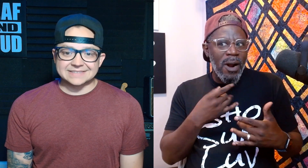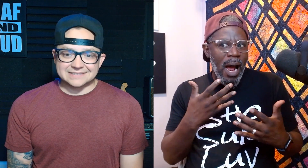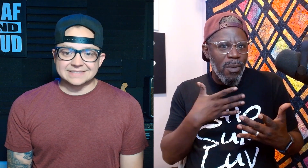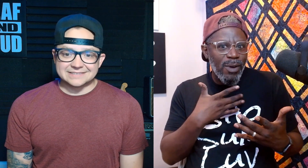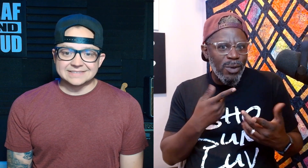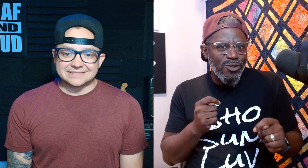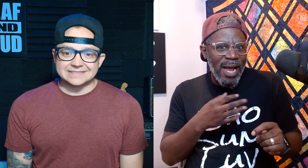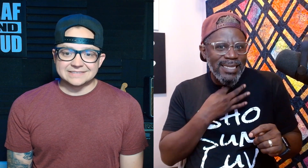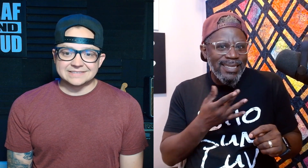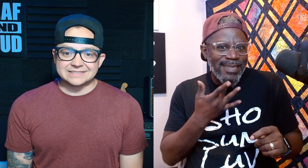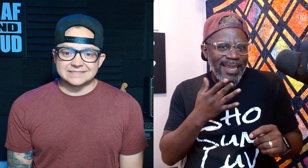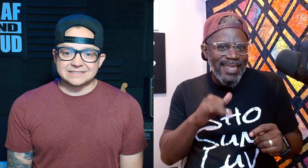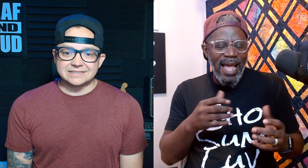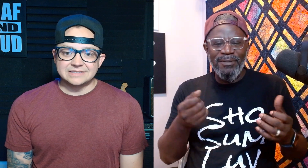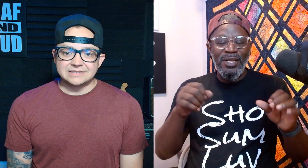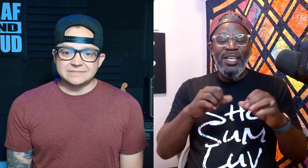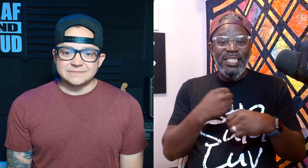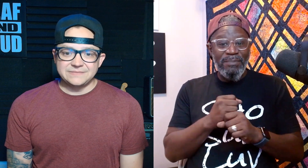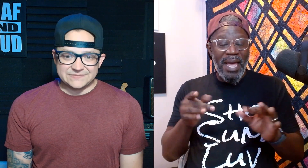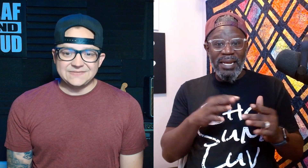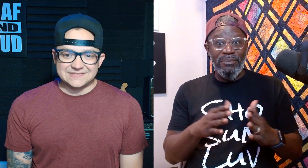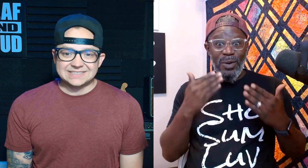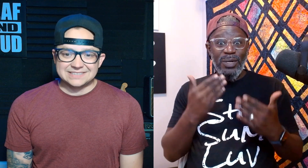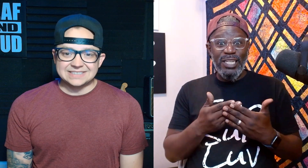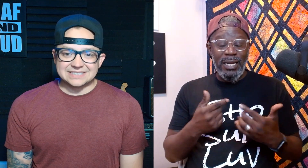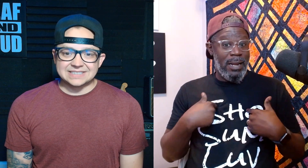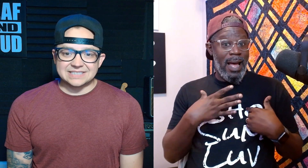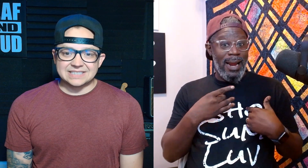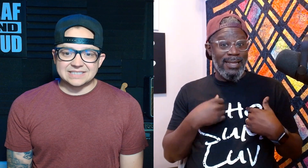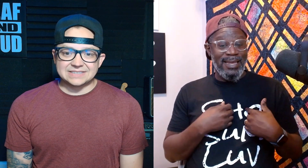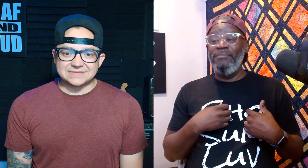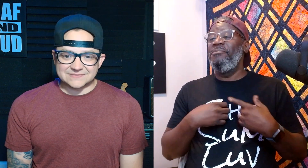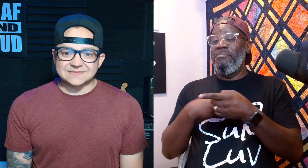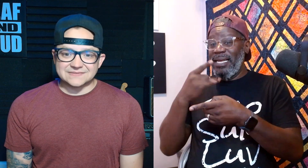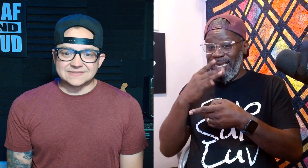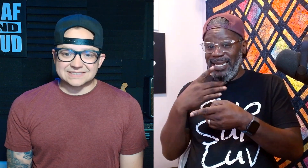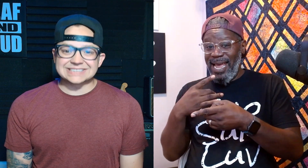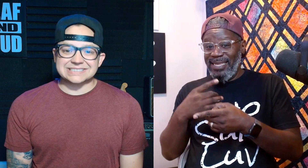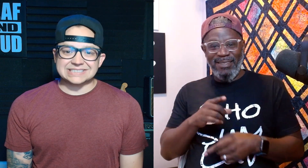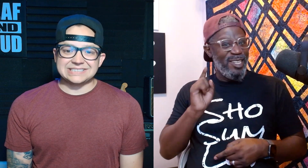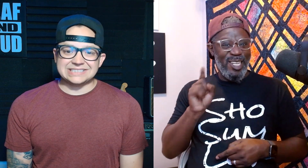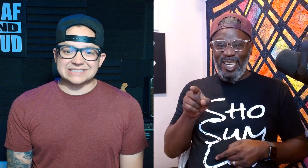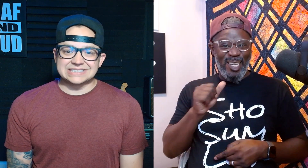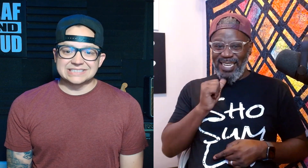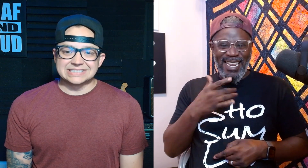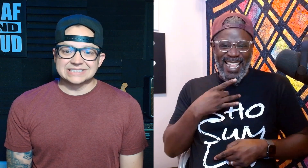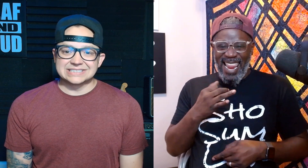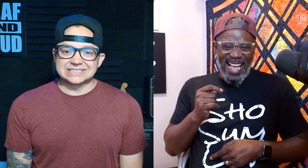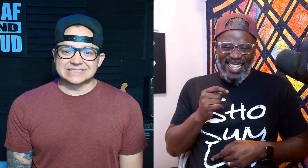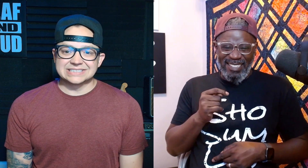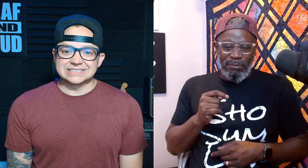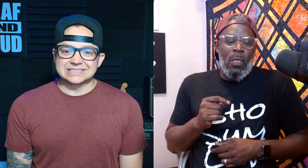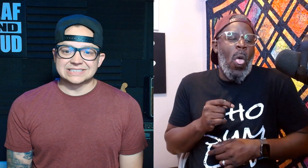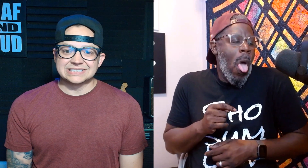I told her, I'm gonna try to taste that. She made it. It was good. I liked it. My kids liked it. She